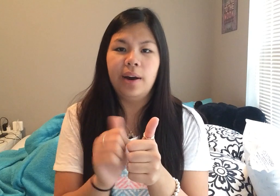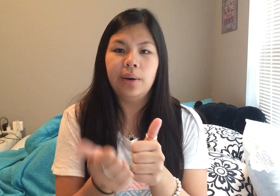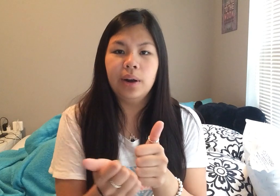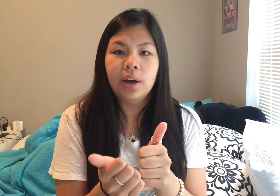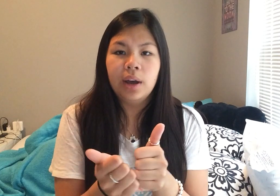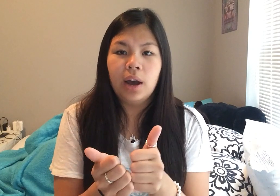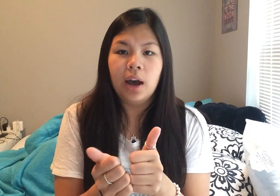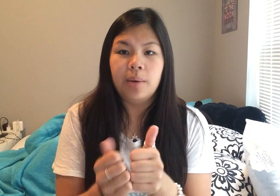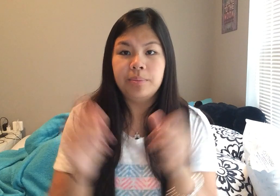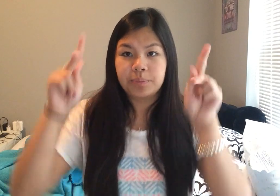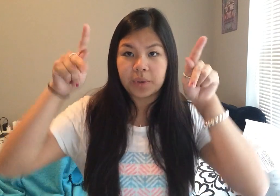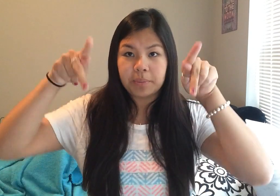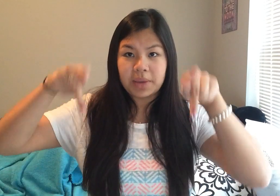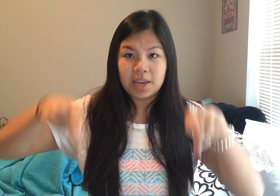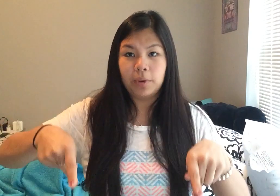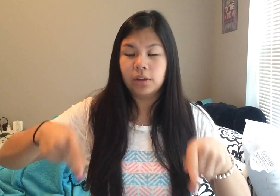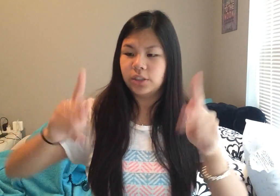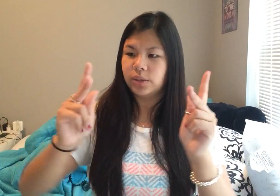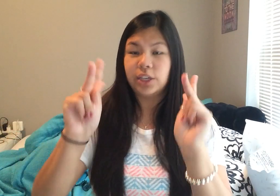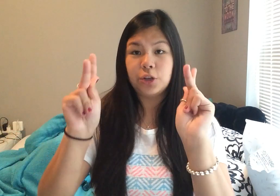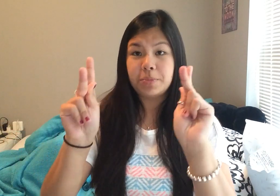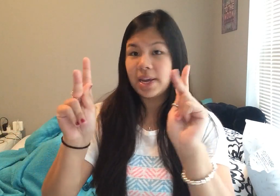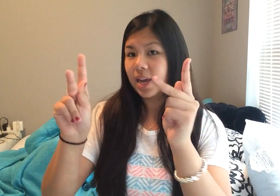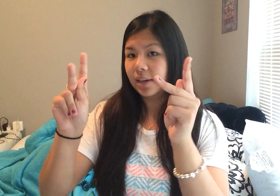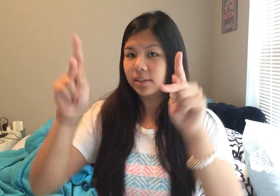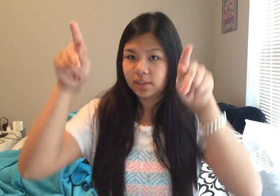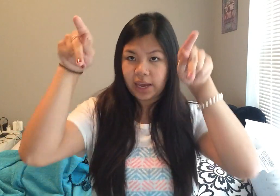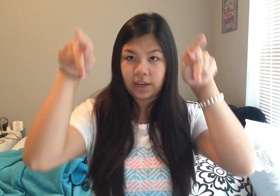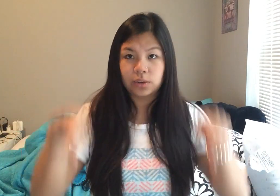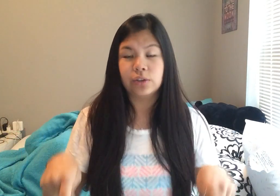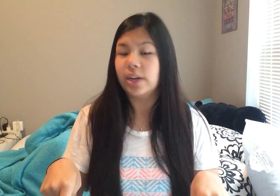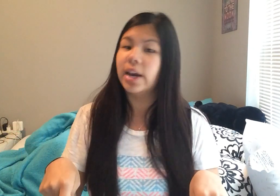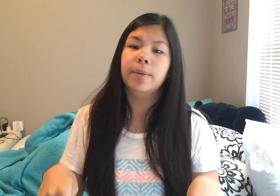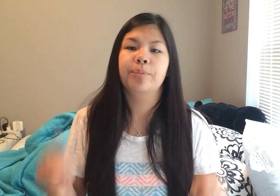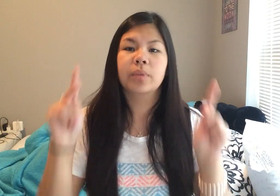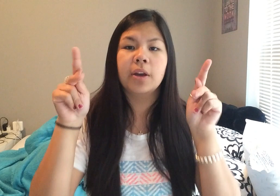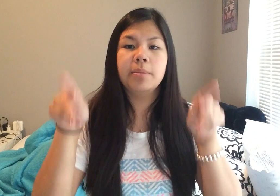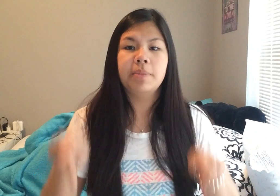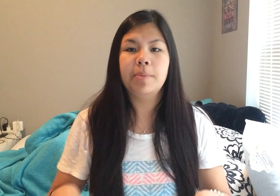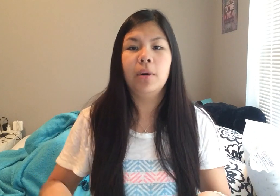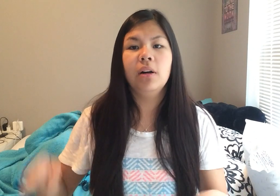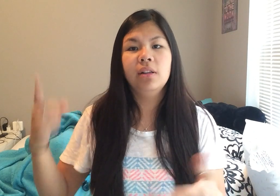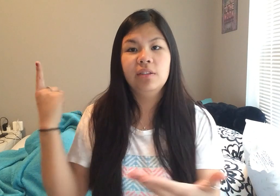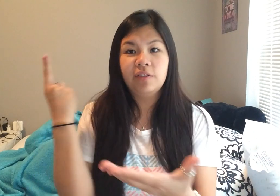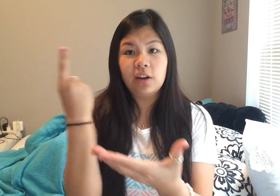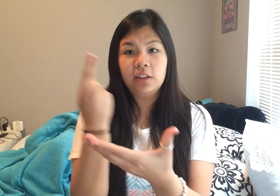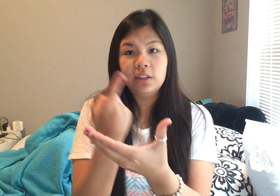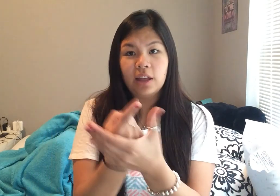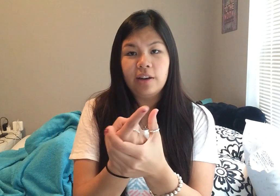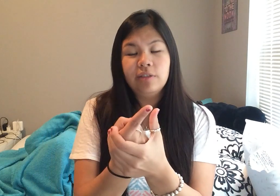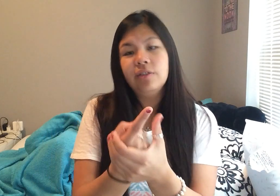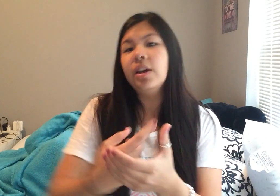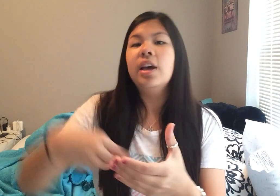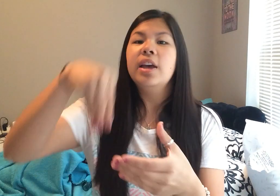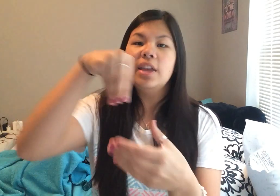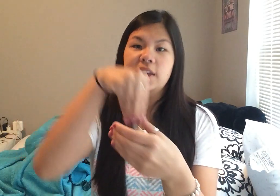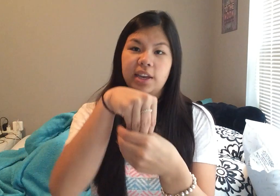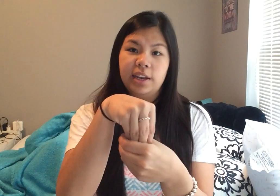how, people, so you take 2 P hands and go straight down. People fall in love